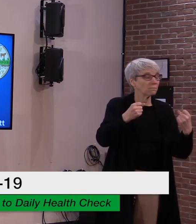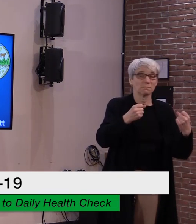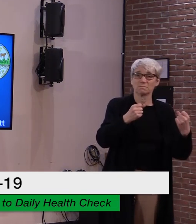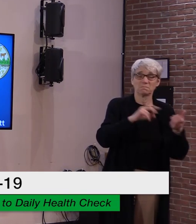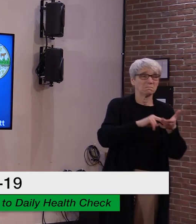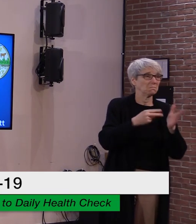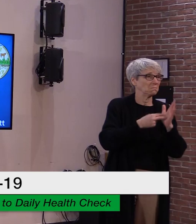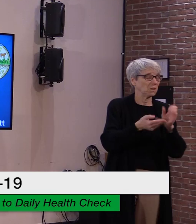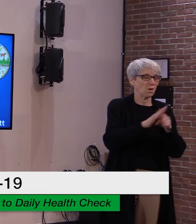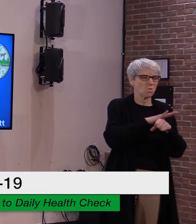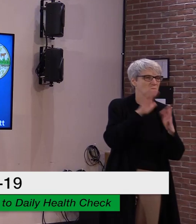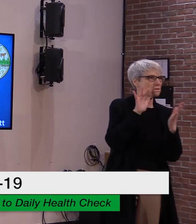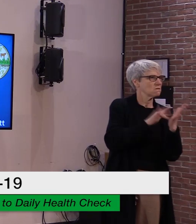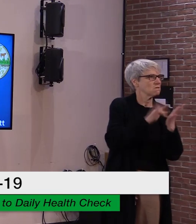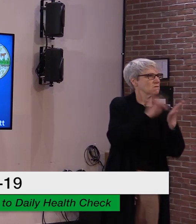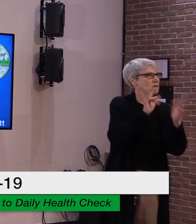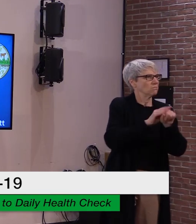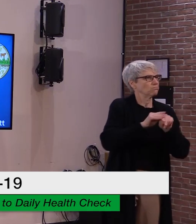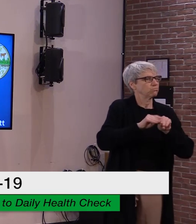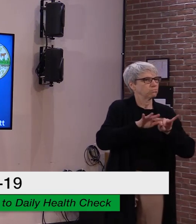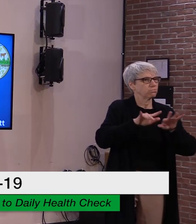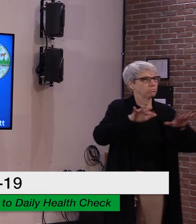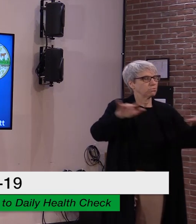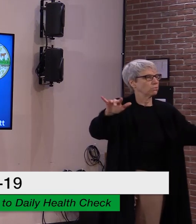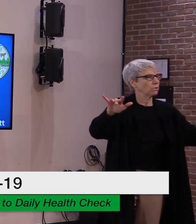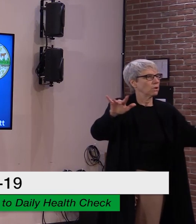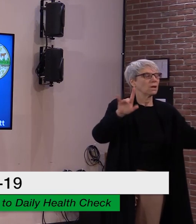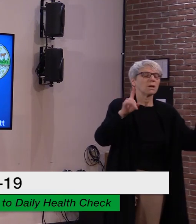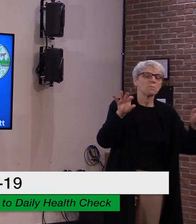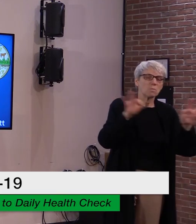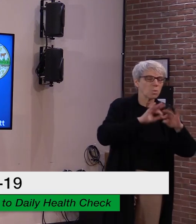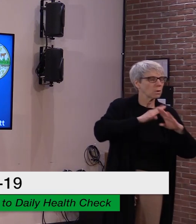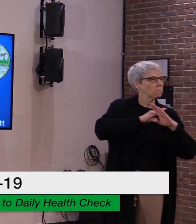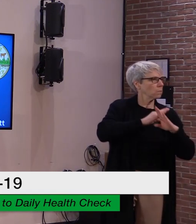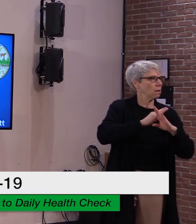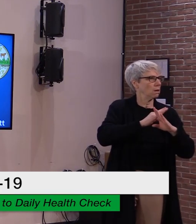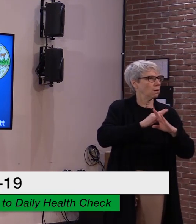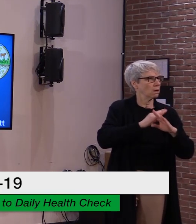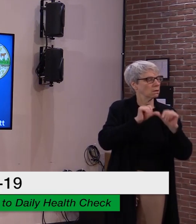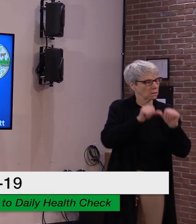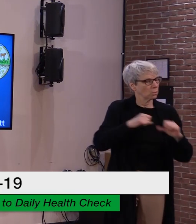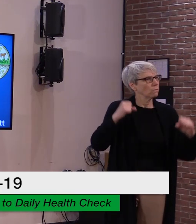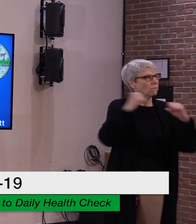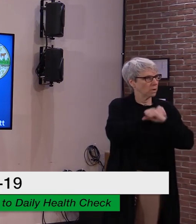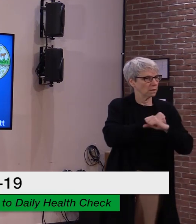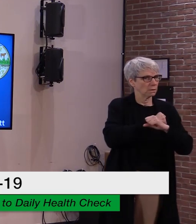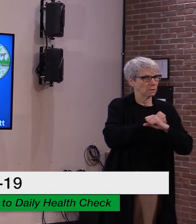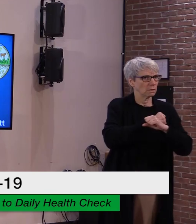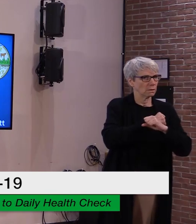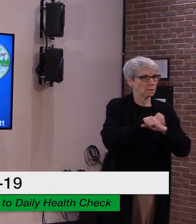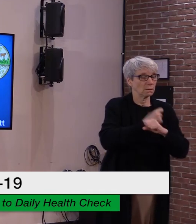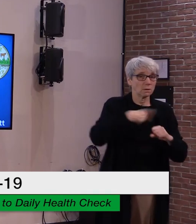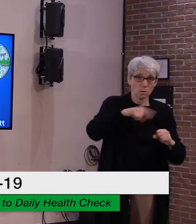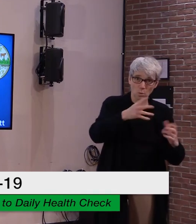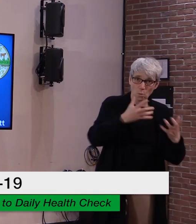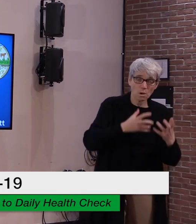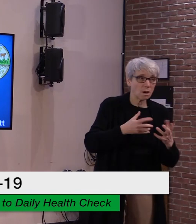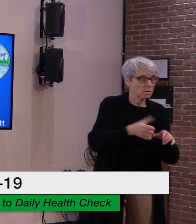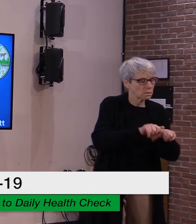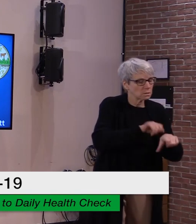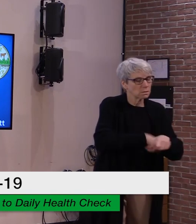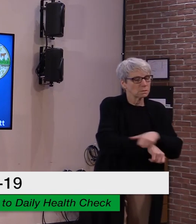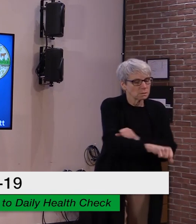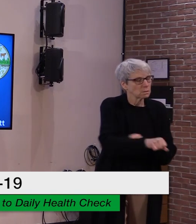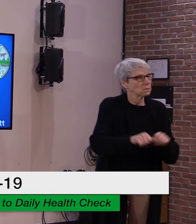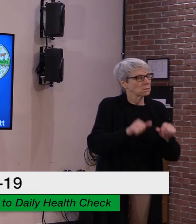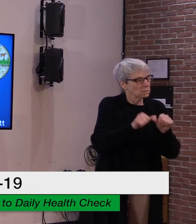wider at a time when we really need to keep them closed so if you want to keep working for